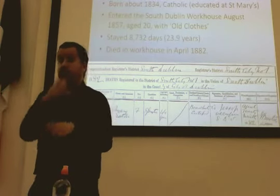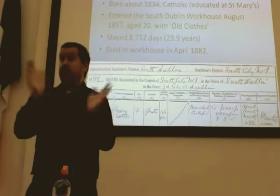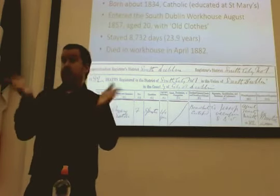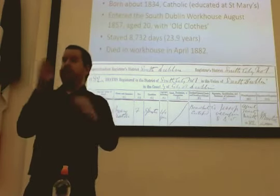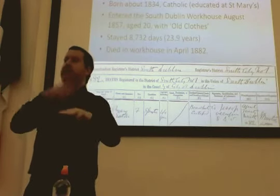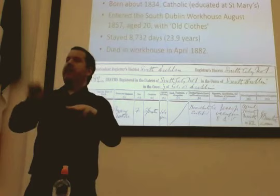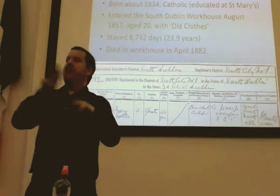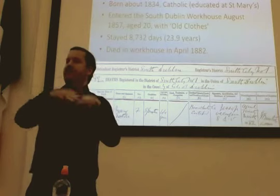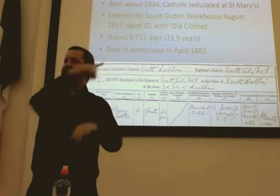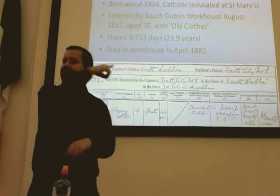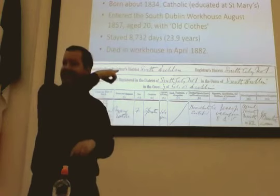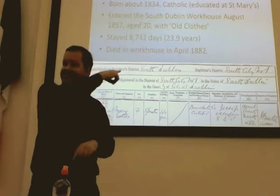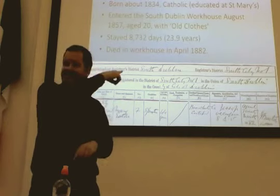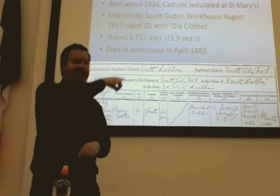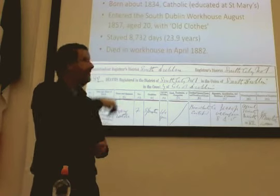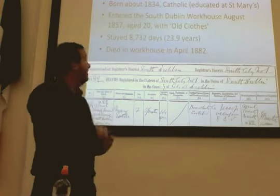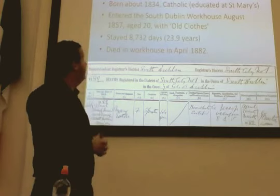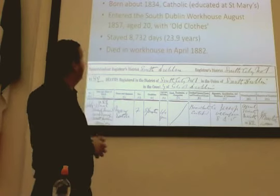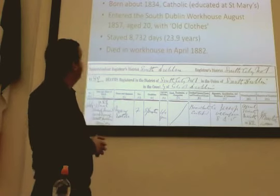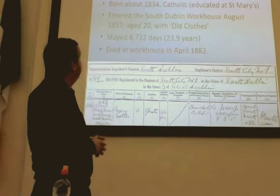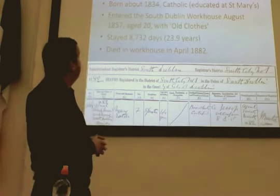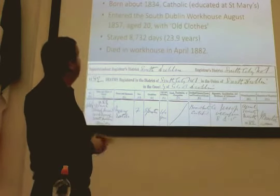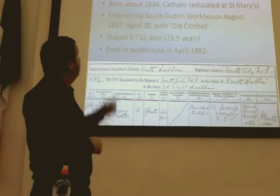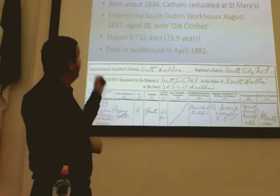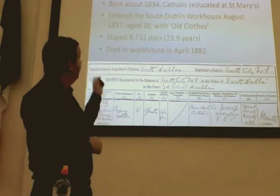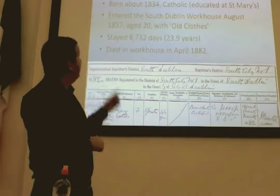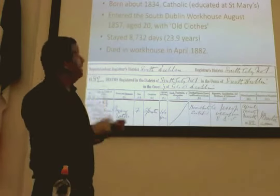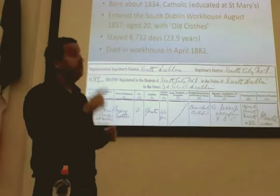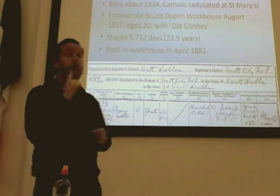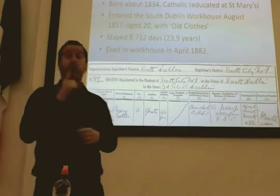talking about the same person, because they had gone to get married.